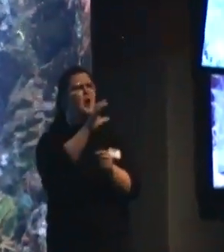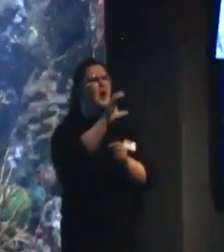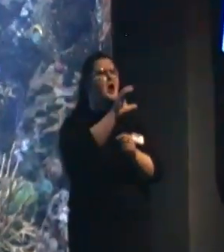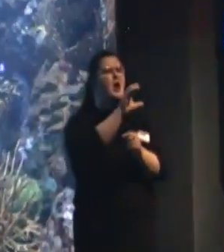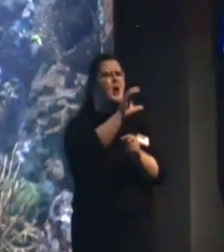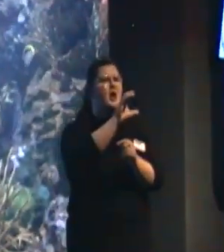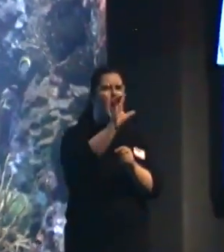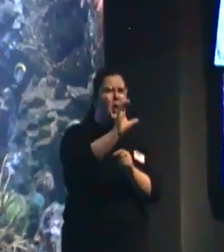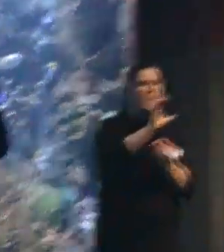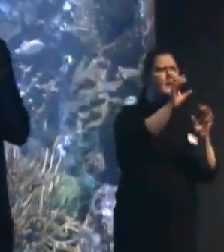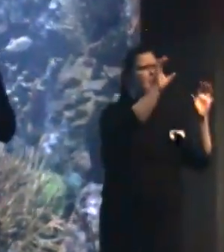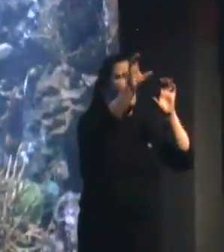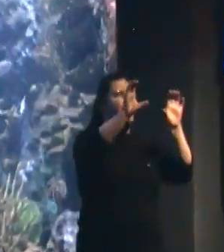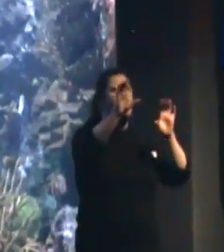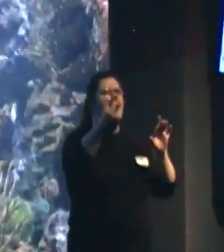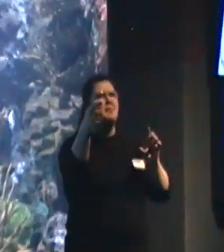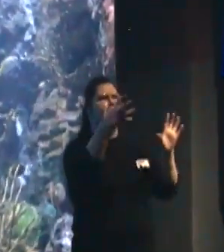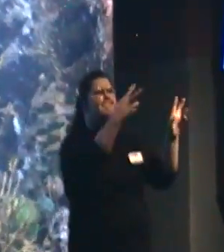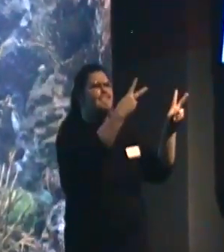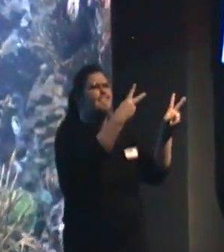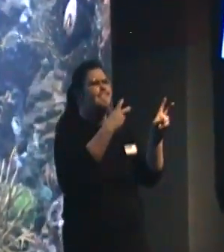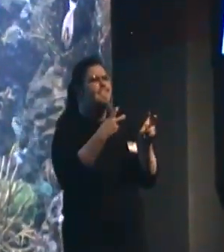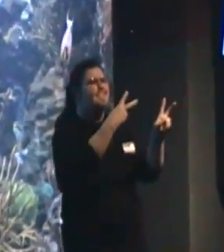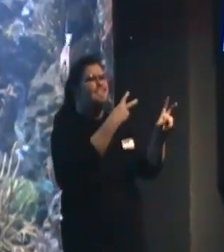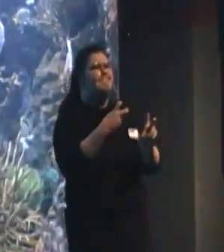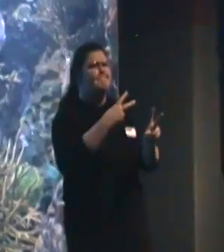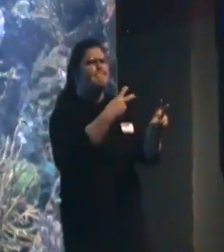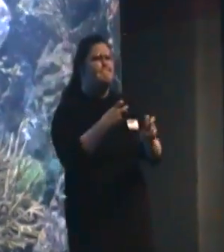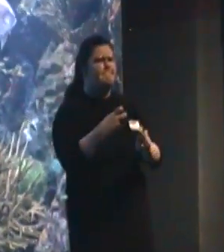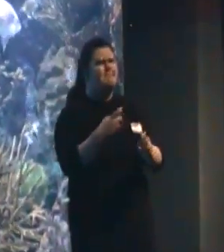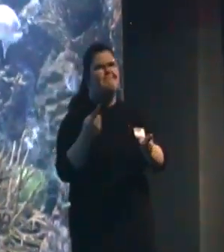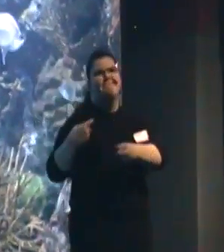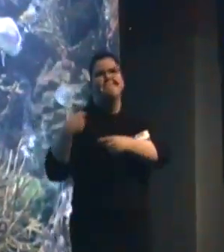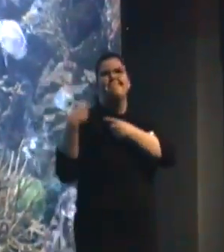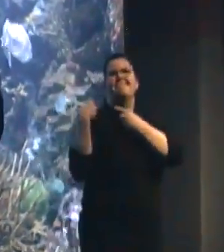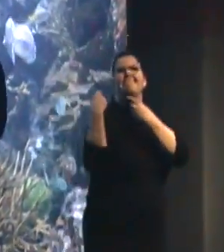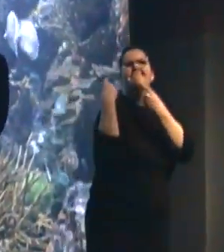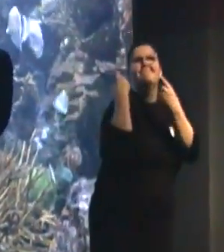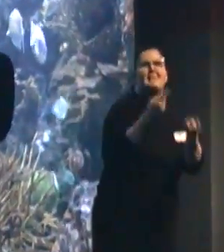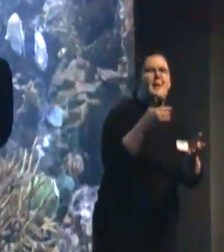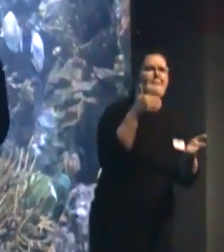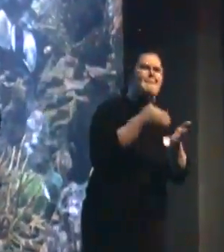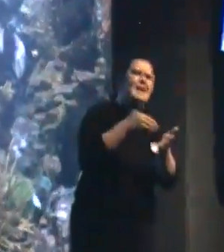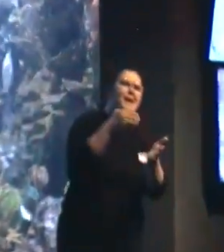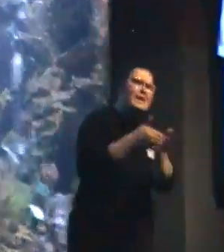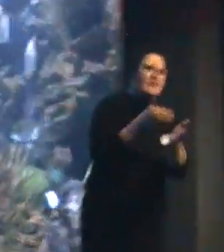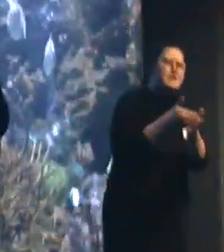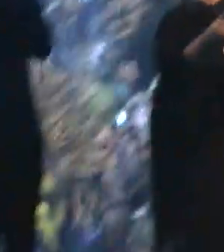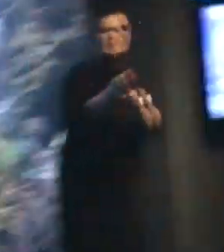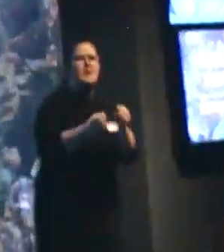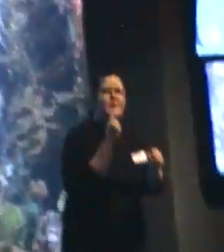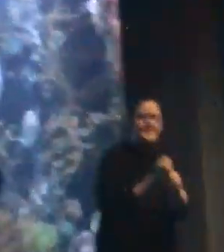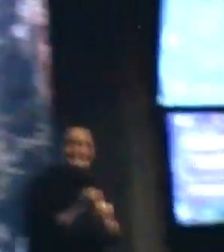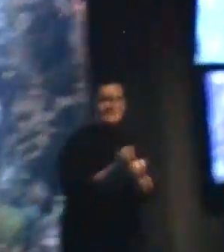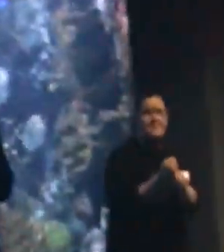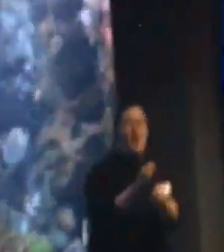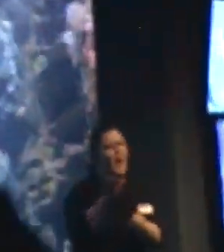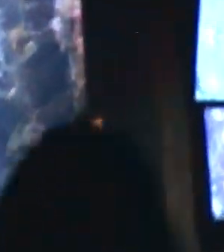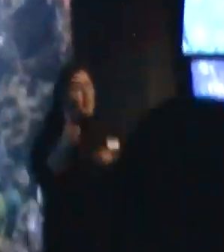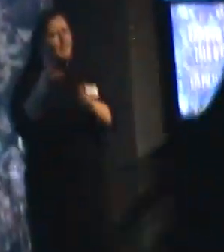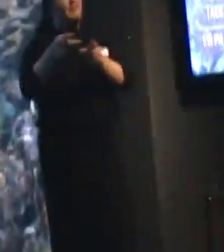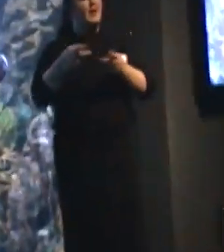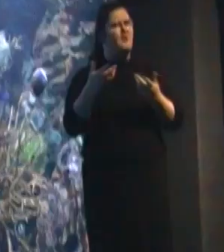to do that. That's how it monitors the planet's climate. It's been doing that for millions of years. Other carbon sinks include things